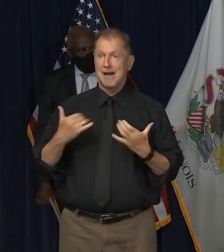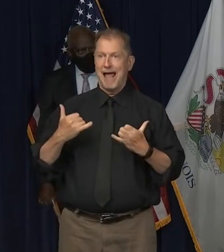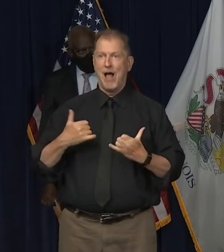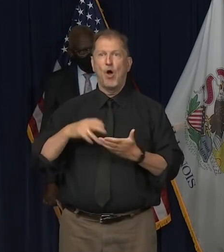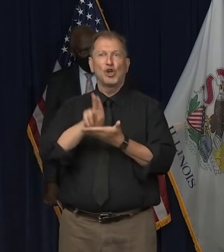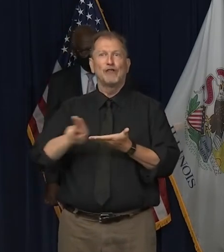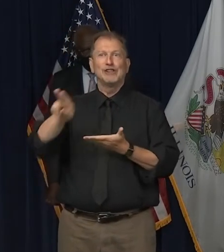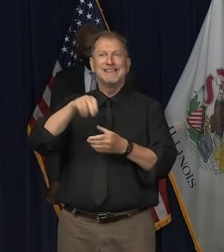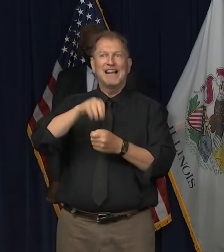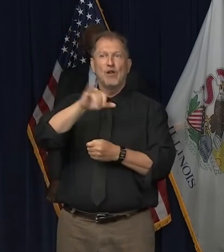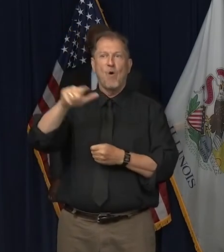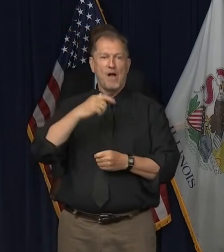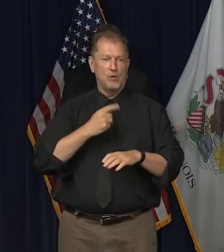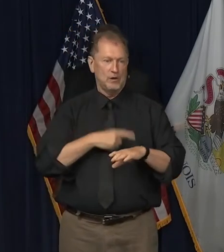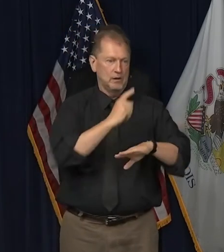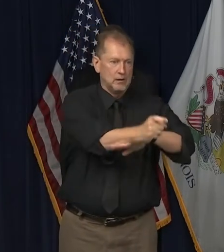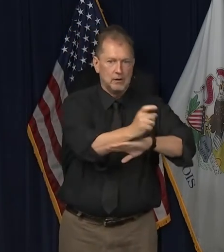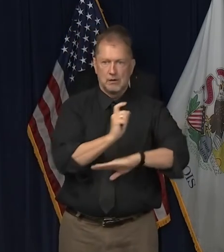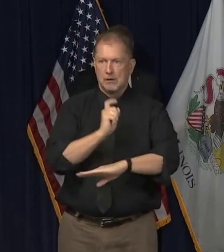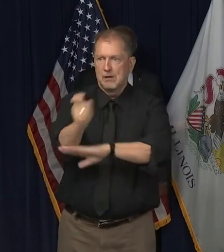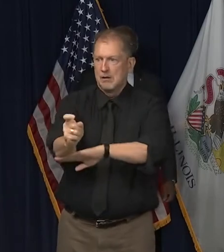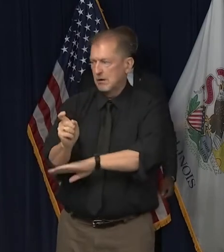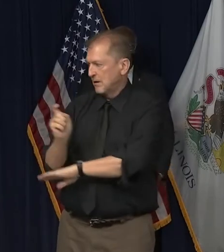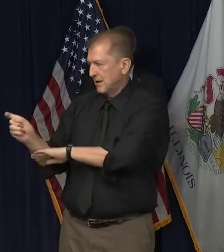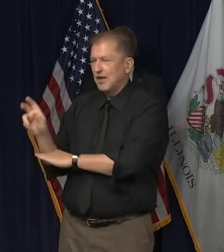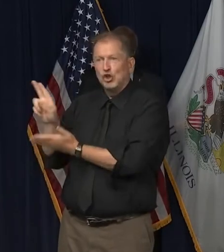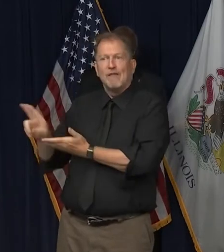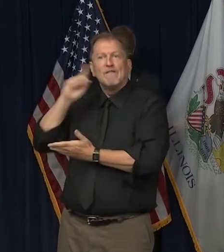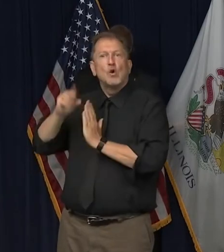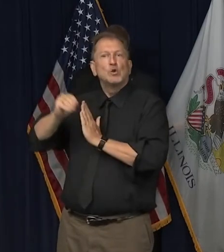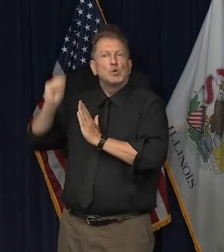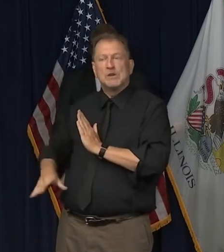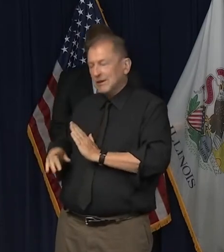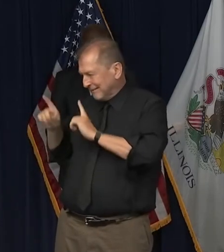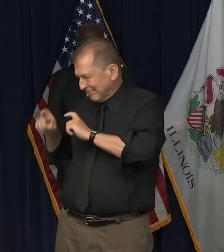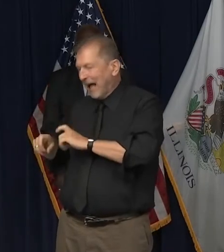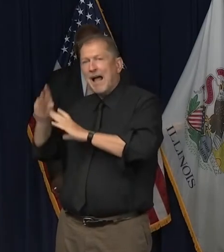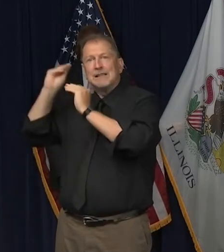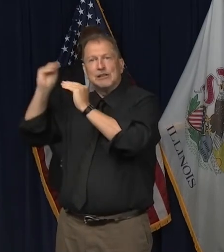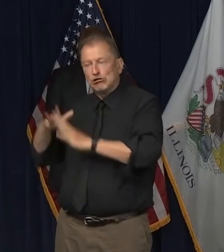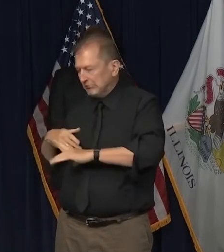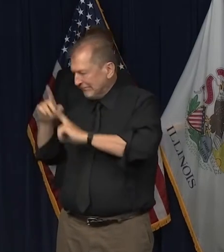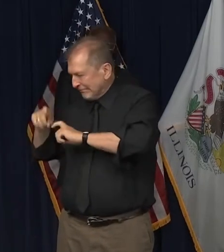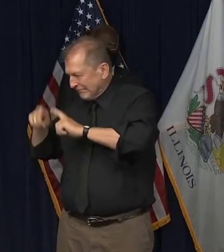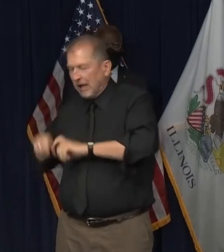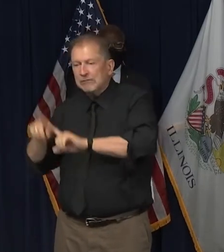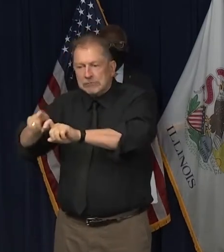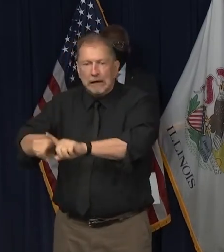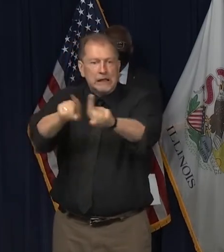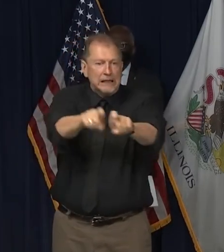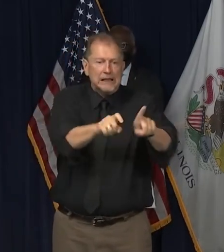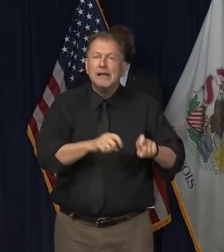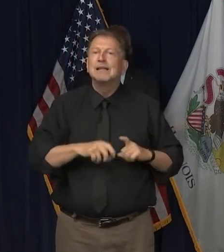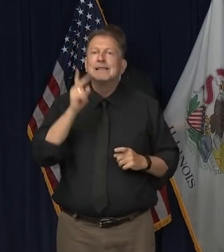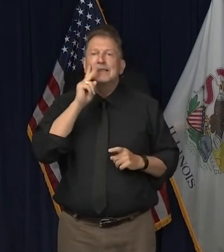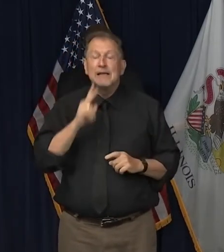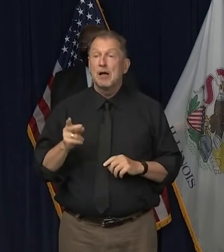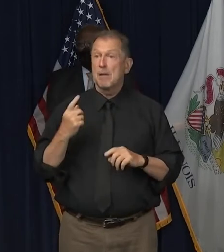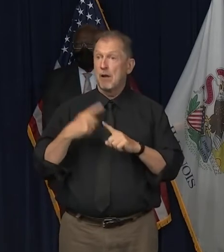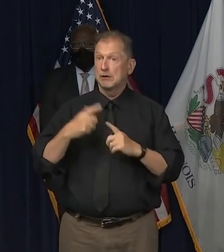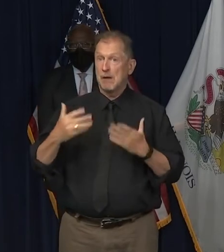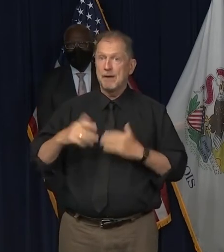universities across the state over the next weeks and months, and exploring rolling this out to do testing potentially for K-12